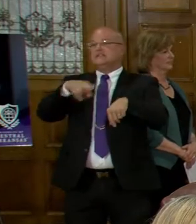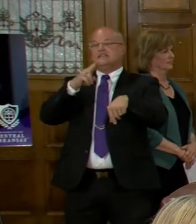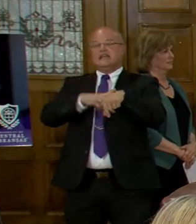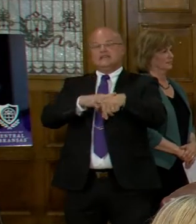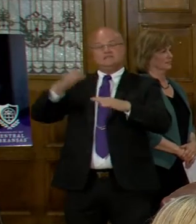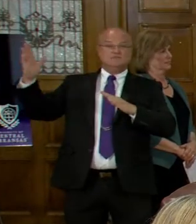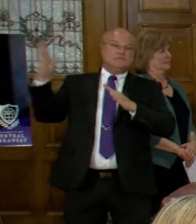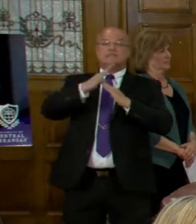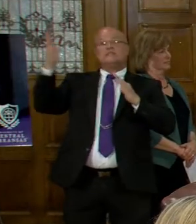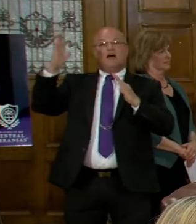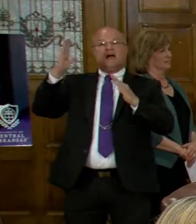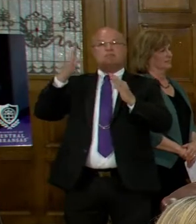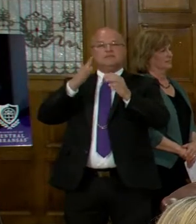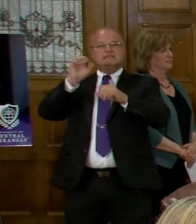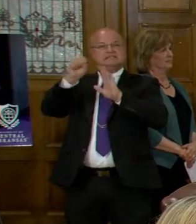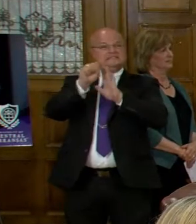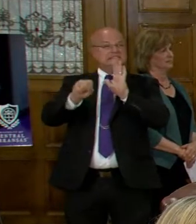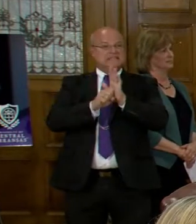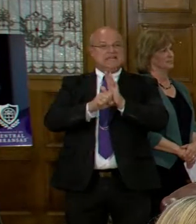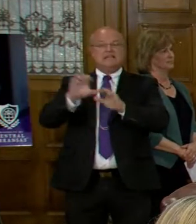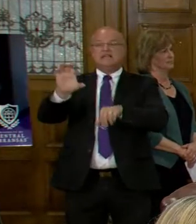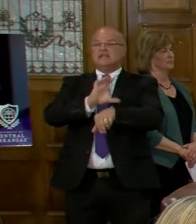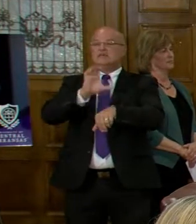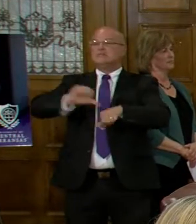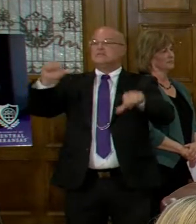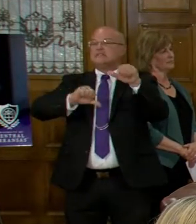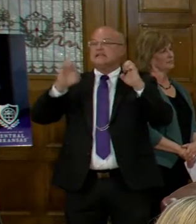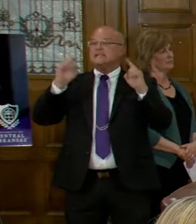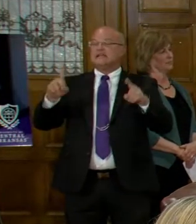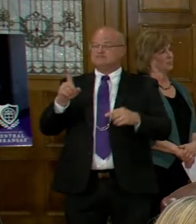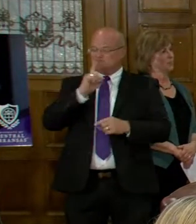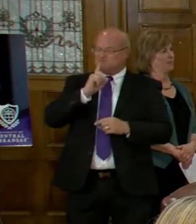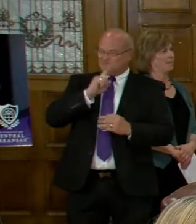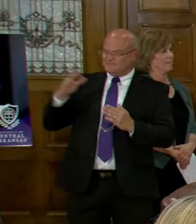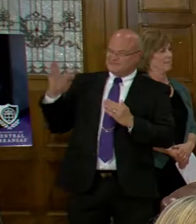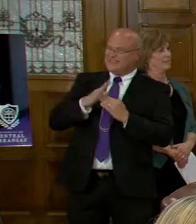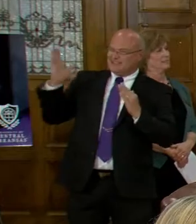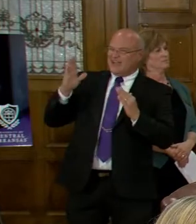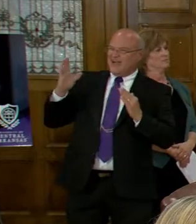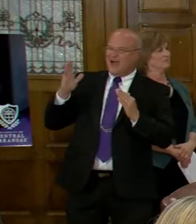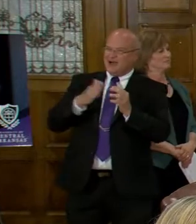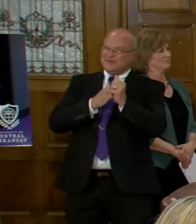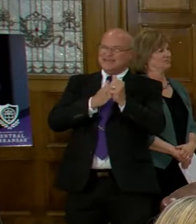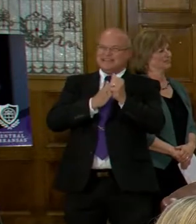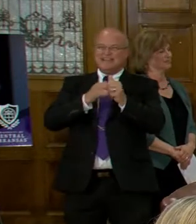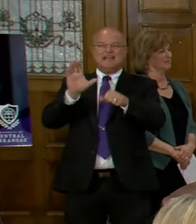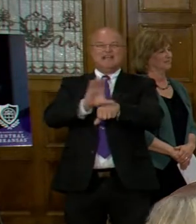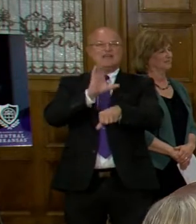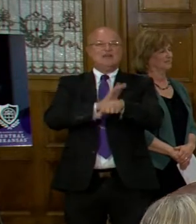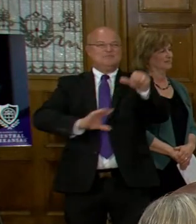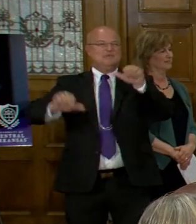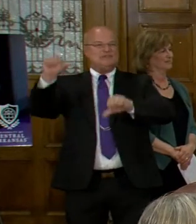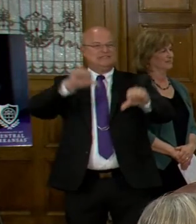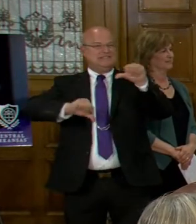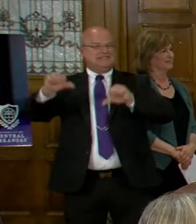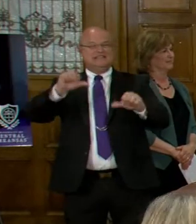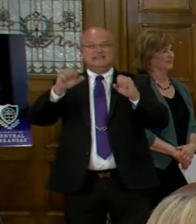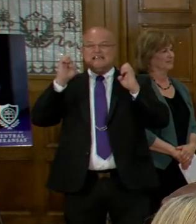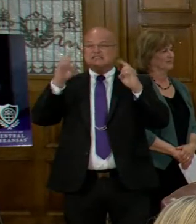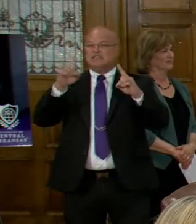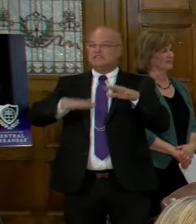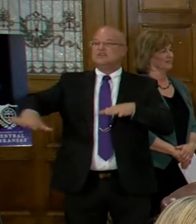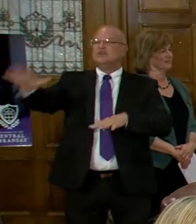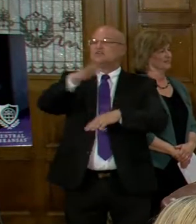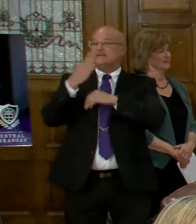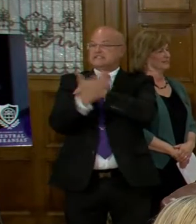if not the top, in computer science education. In fact, we are the top and leading in computer science education across the